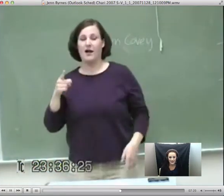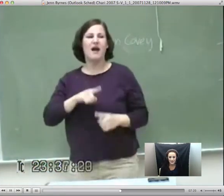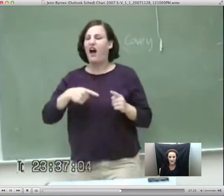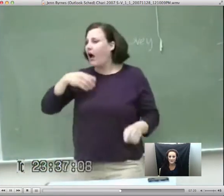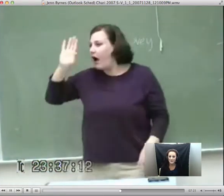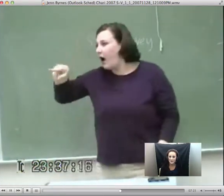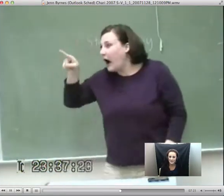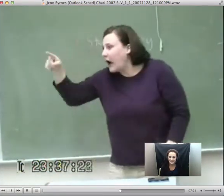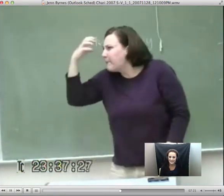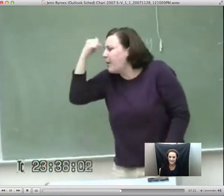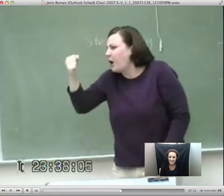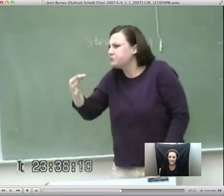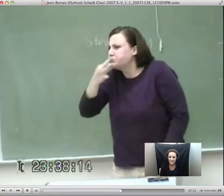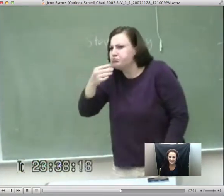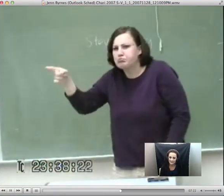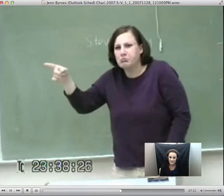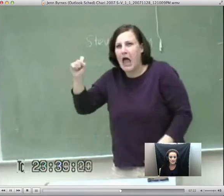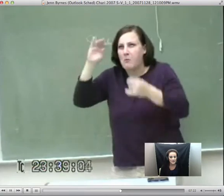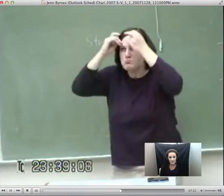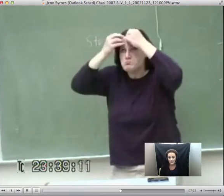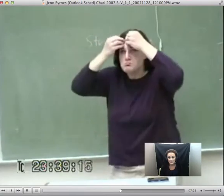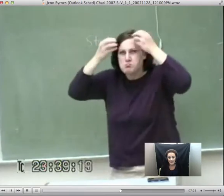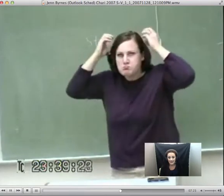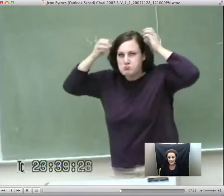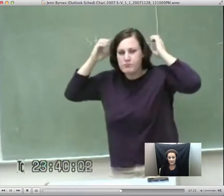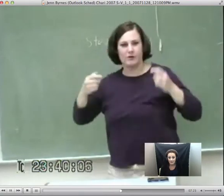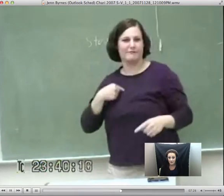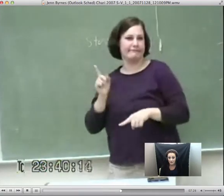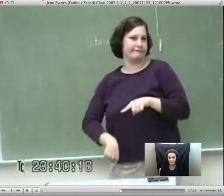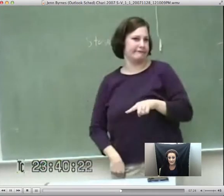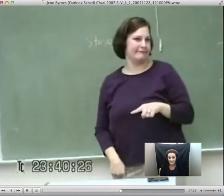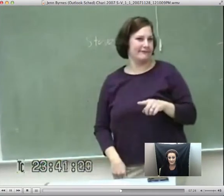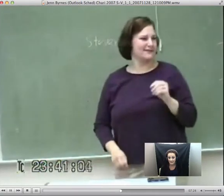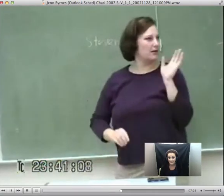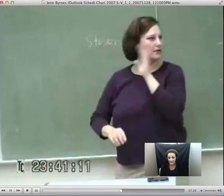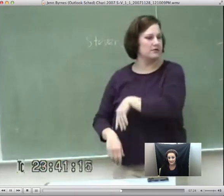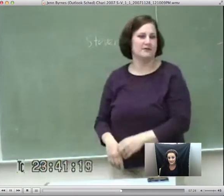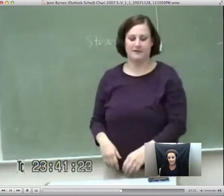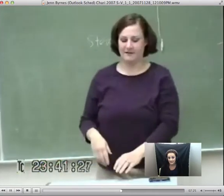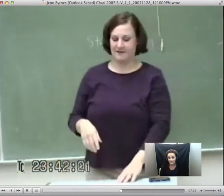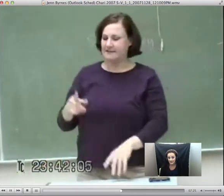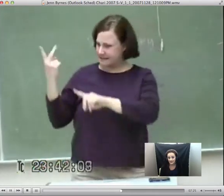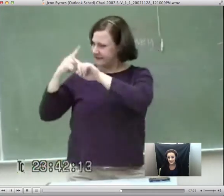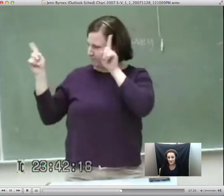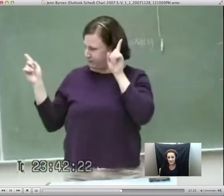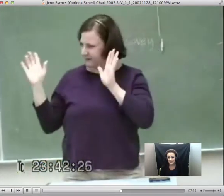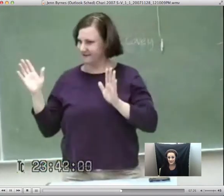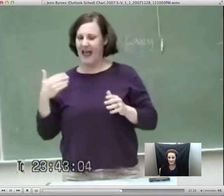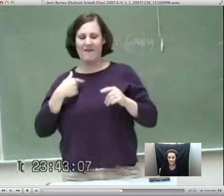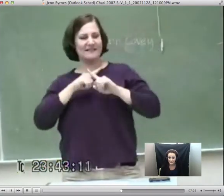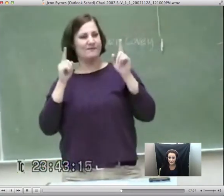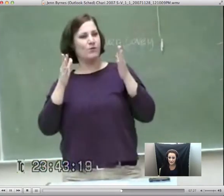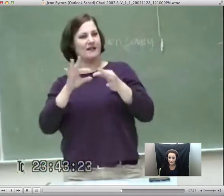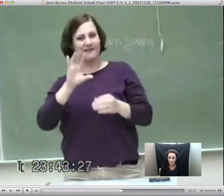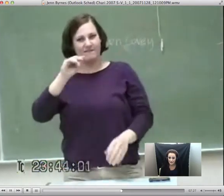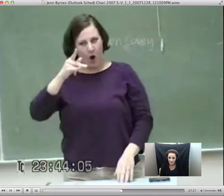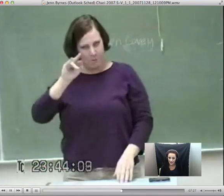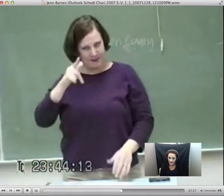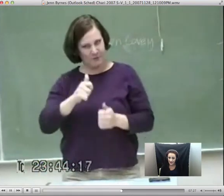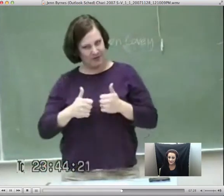have so many things on your list? But I told him I can't memorize everything. I can't remember everything I need to do, so I have a